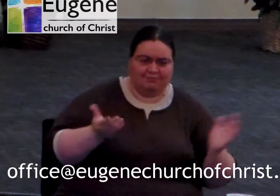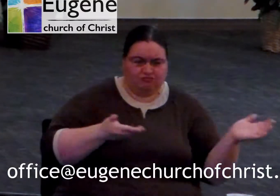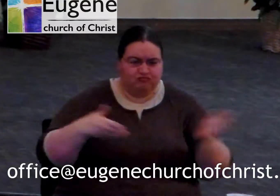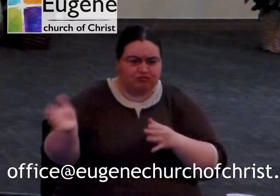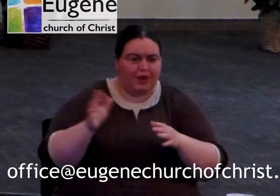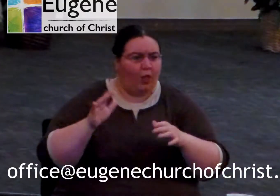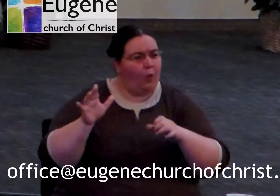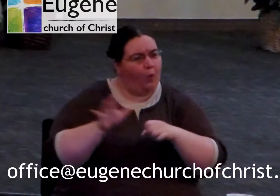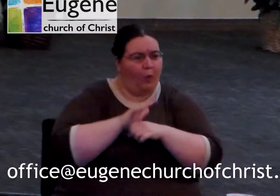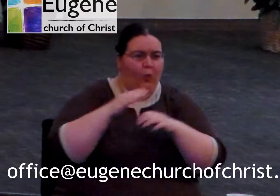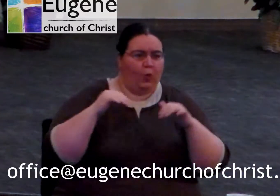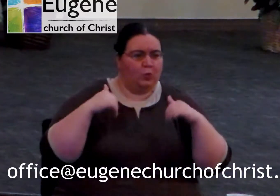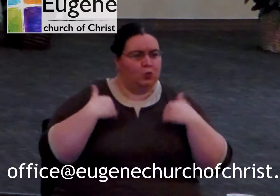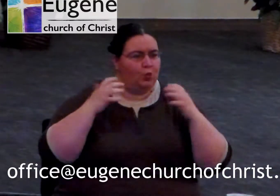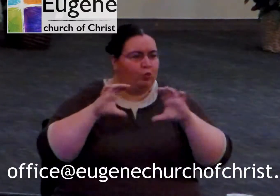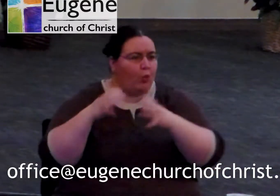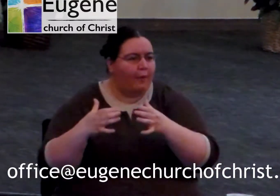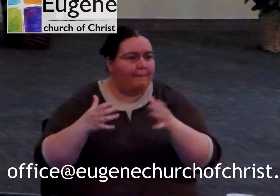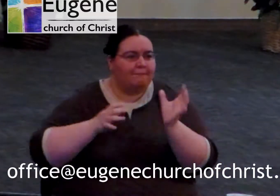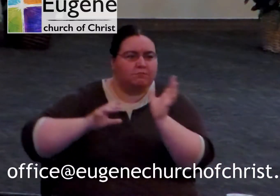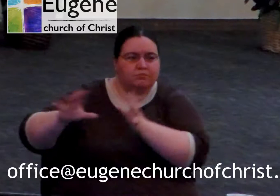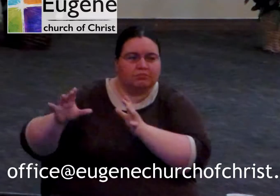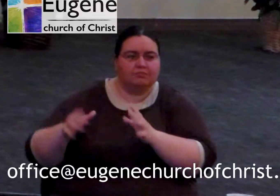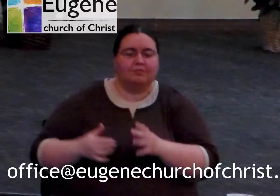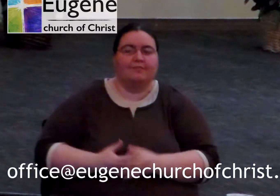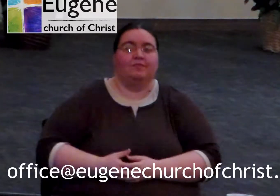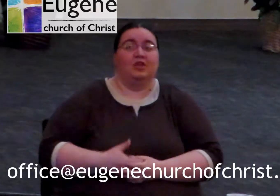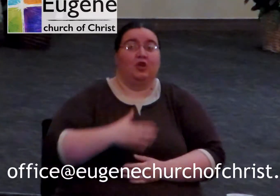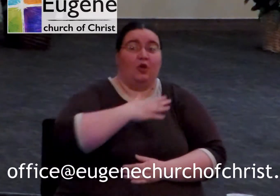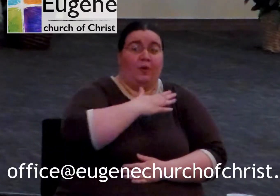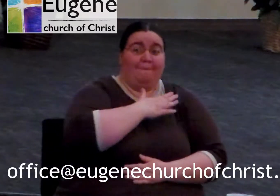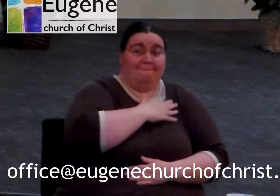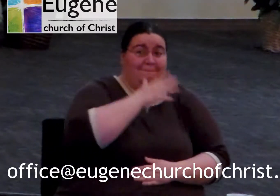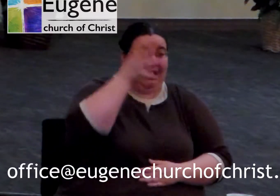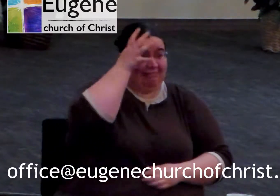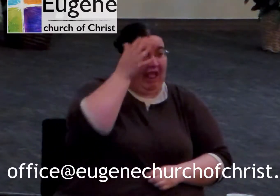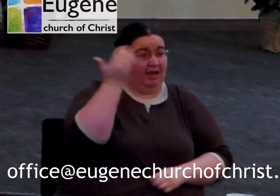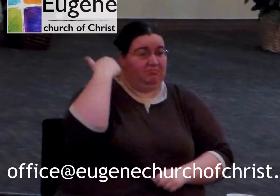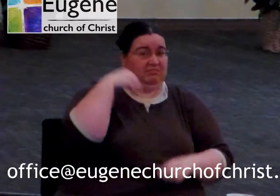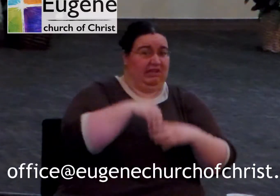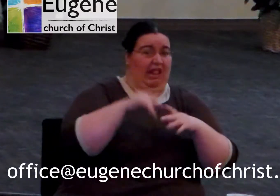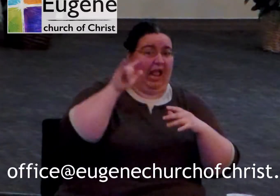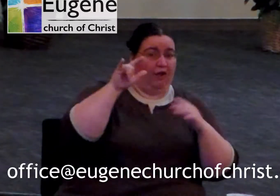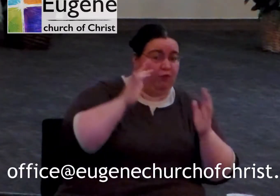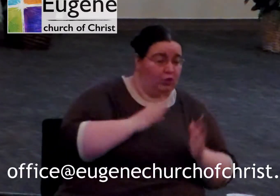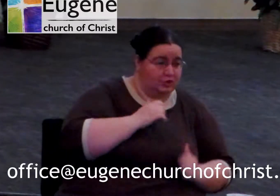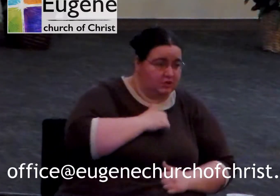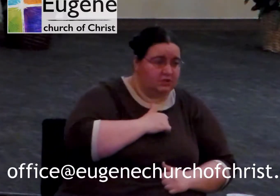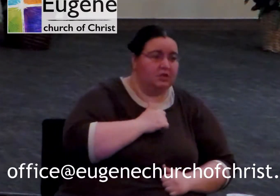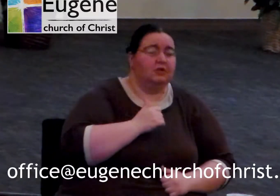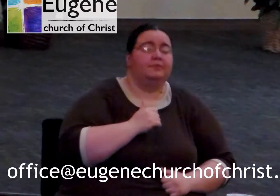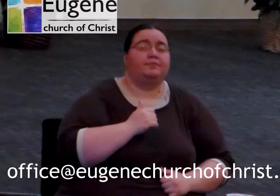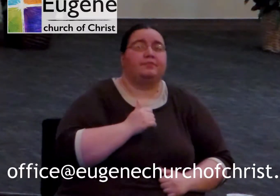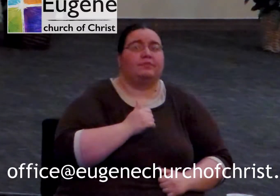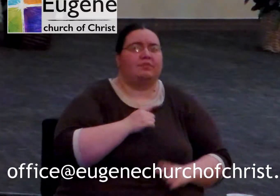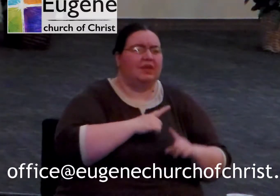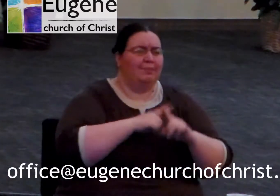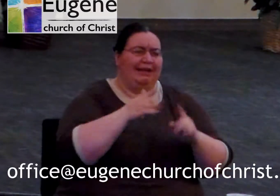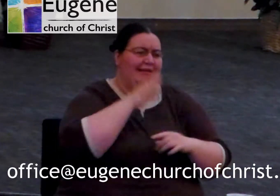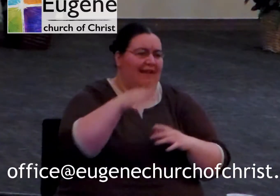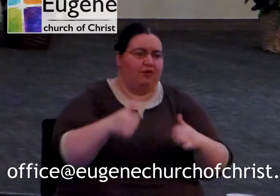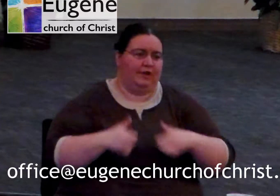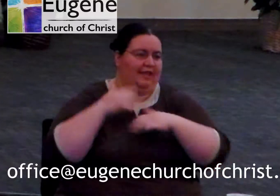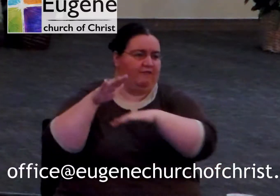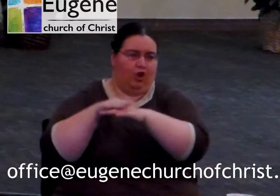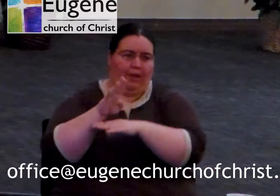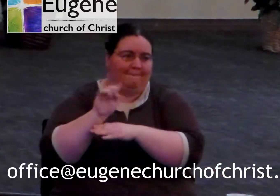and then we didn't live on base either. So we're going to the base, and I'm wanting to make sure that I've got everything perfect for bringing a